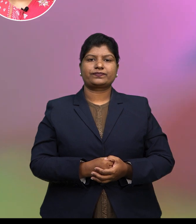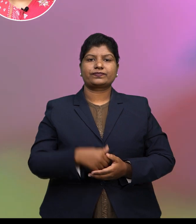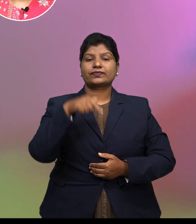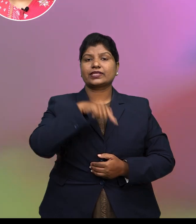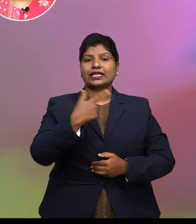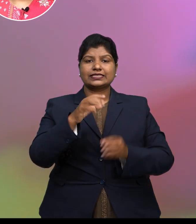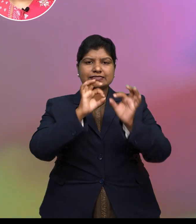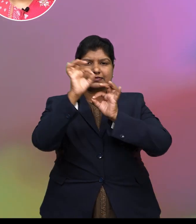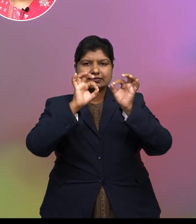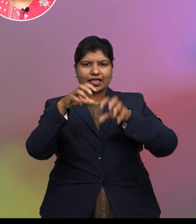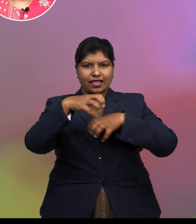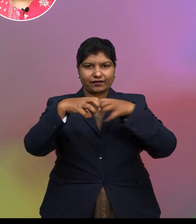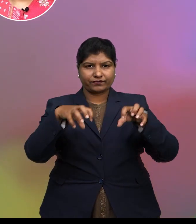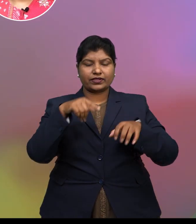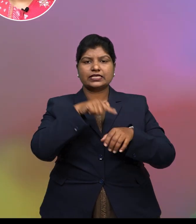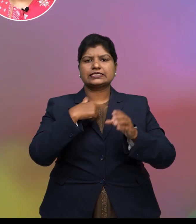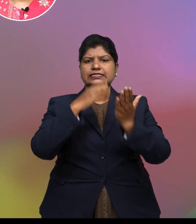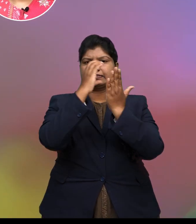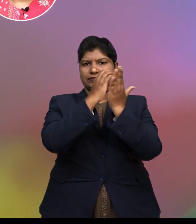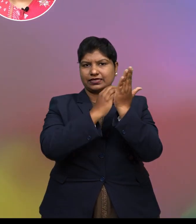Cleavage is a series of rapid